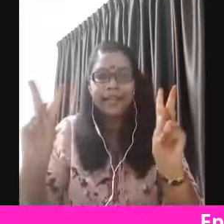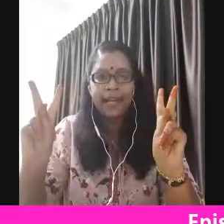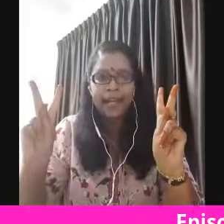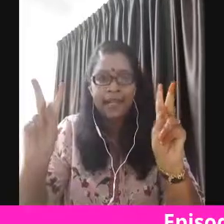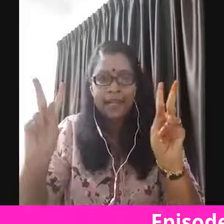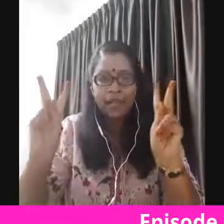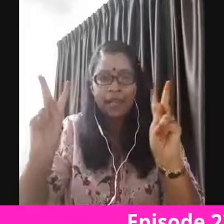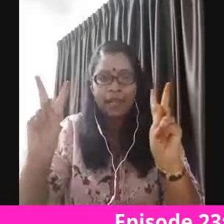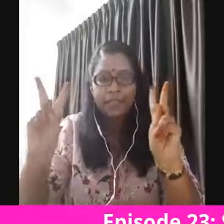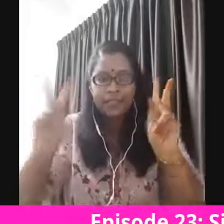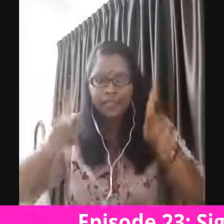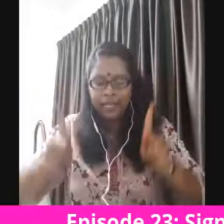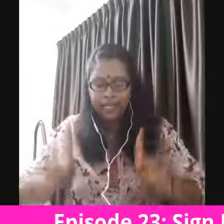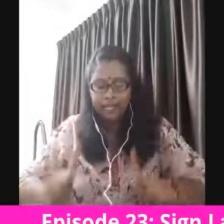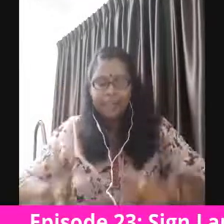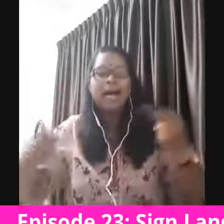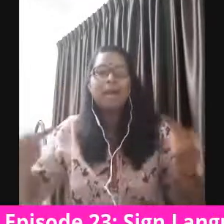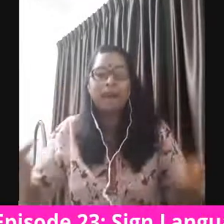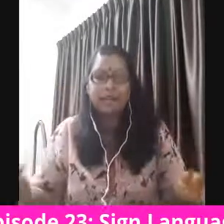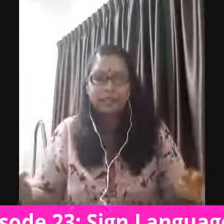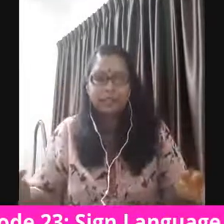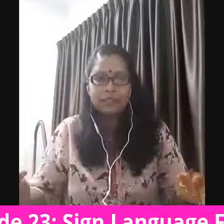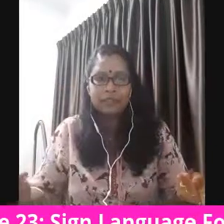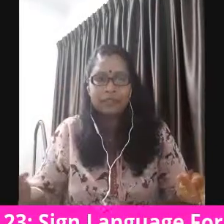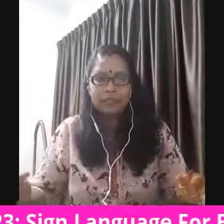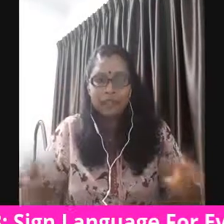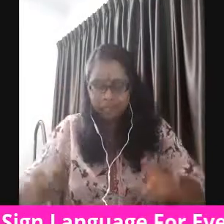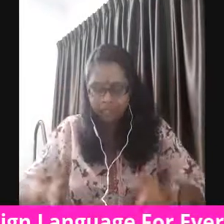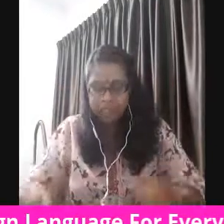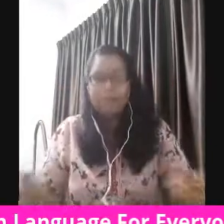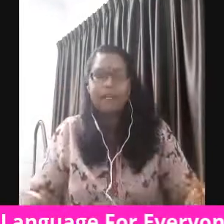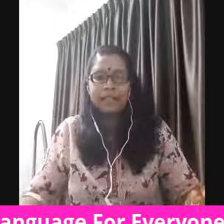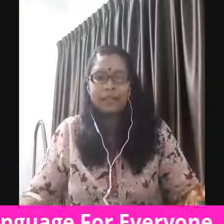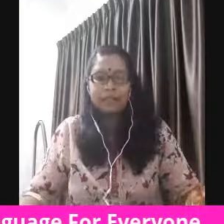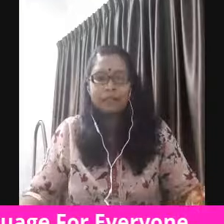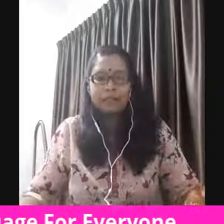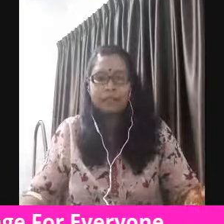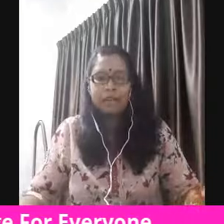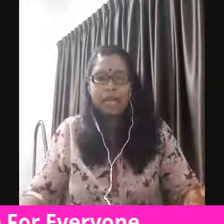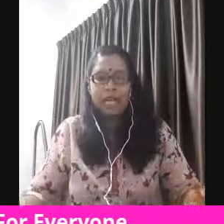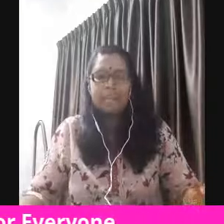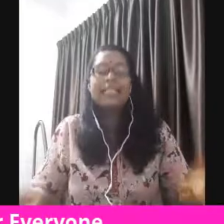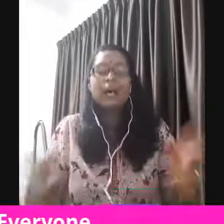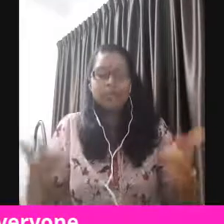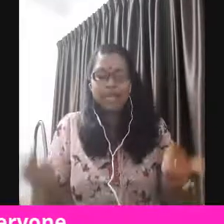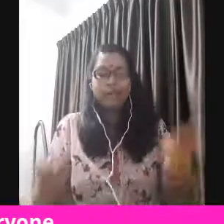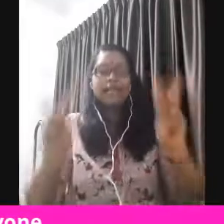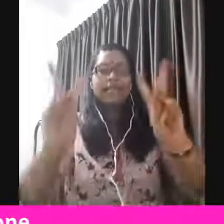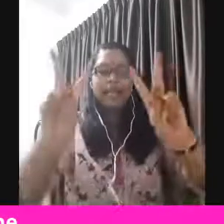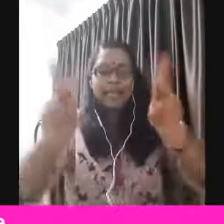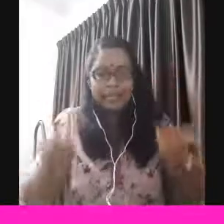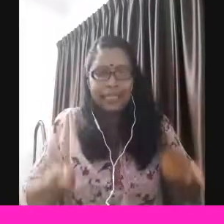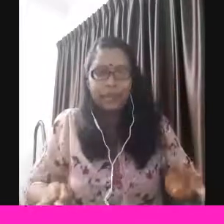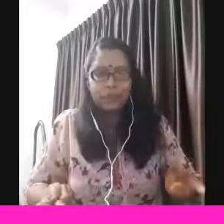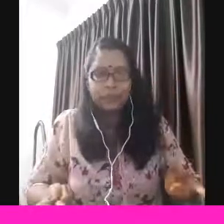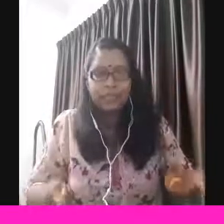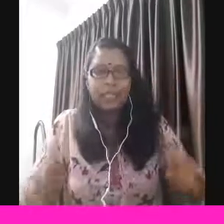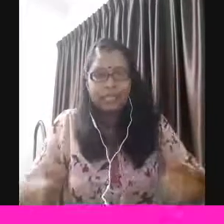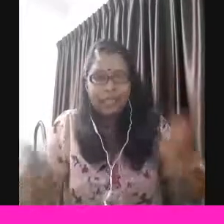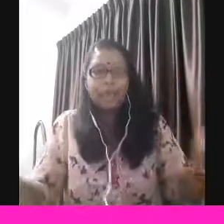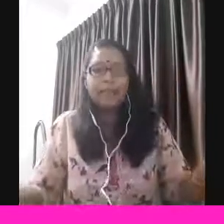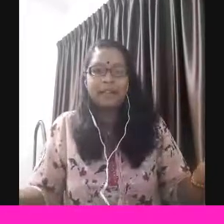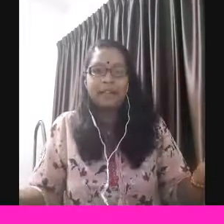K. Letter K. Kabar. Kabar. Kabar. Down. K,